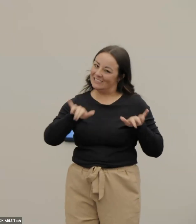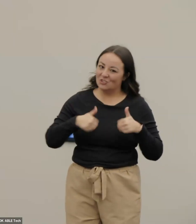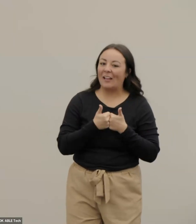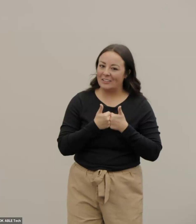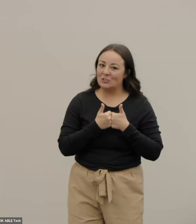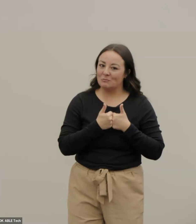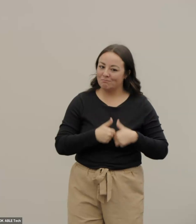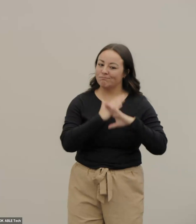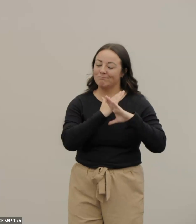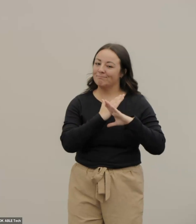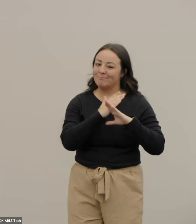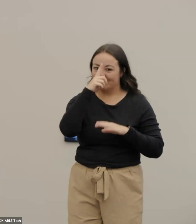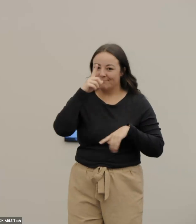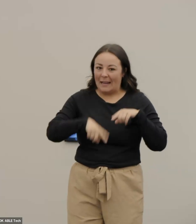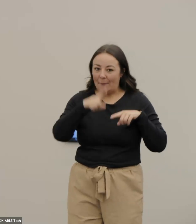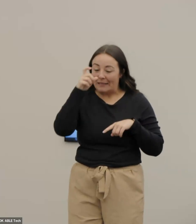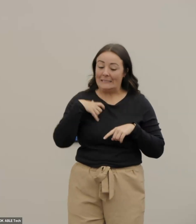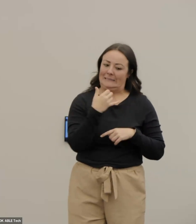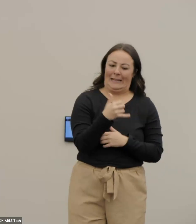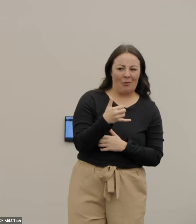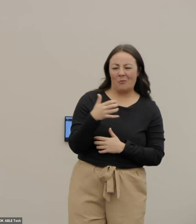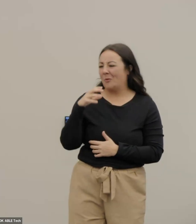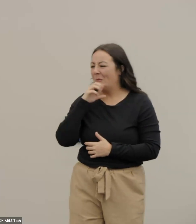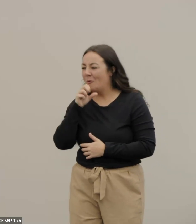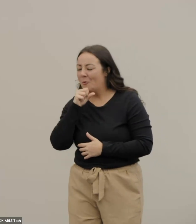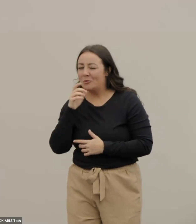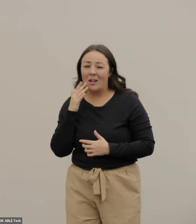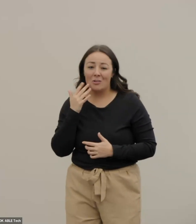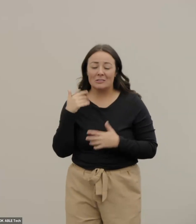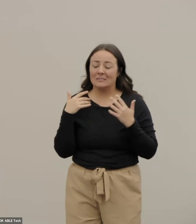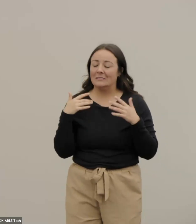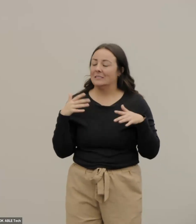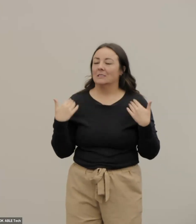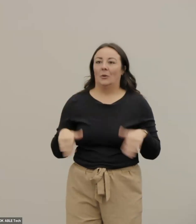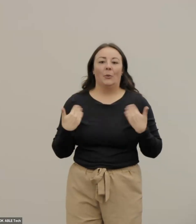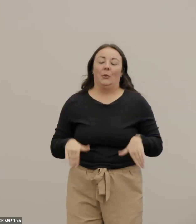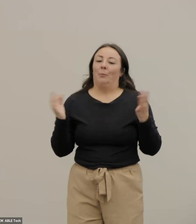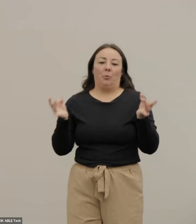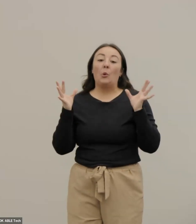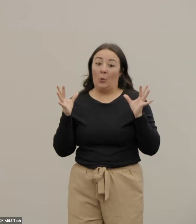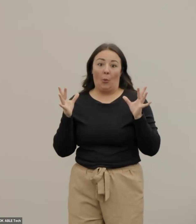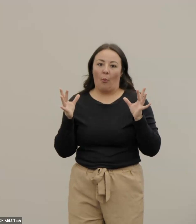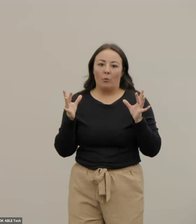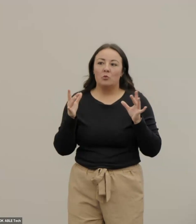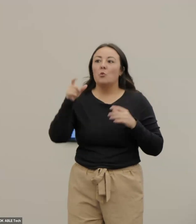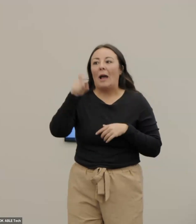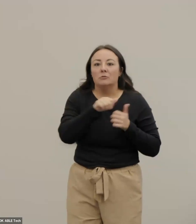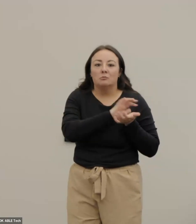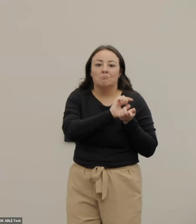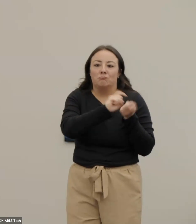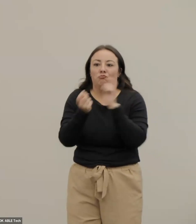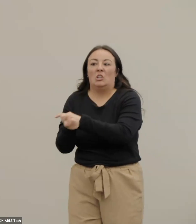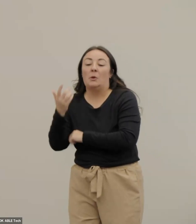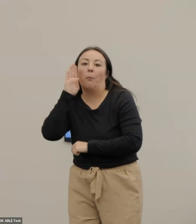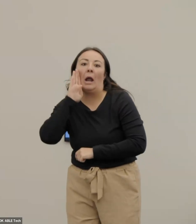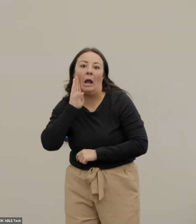right? Because like I said, yellow and orange are just brutal to, I mean, you have to make it brown.